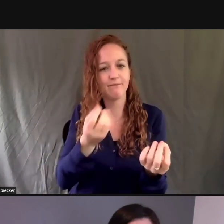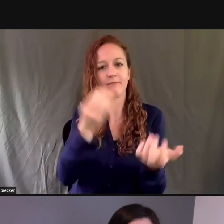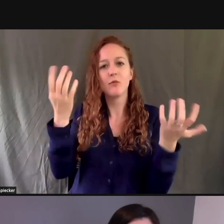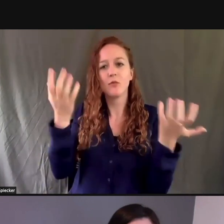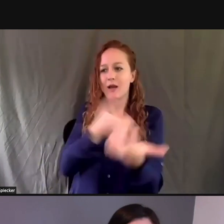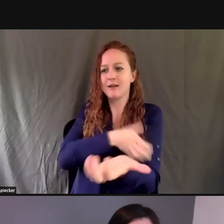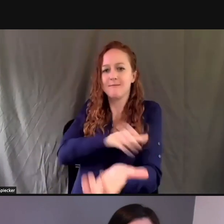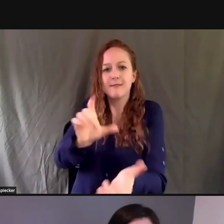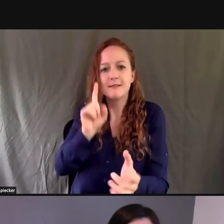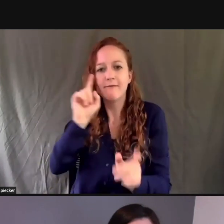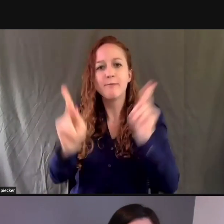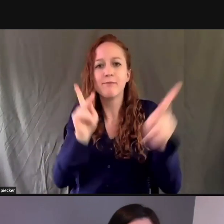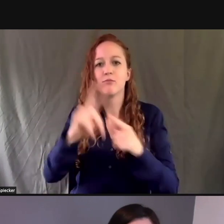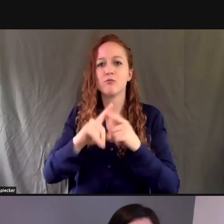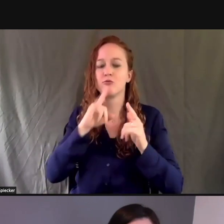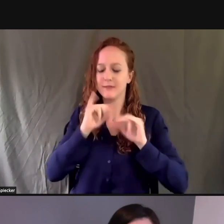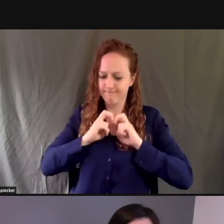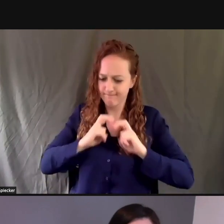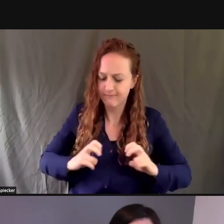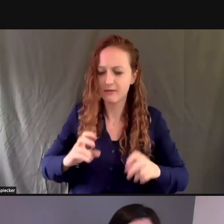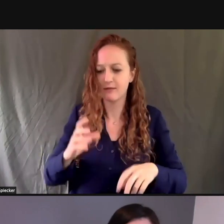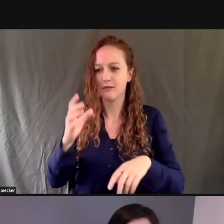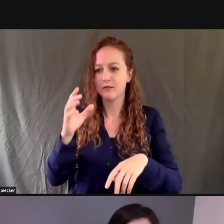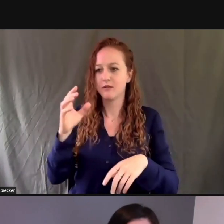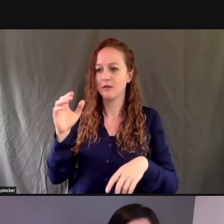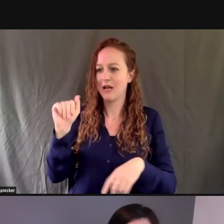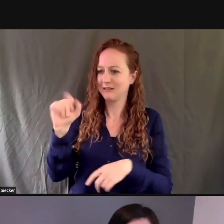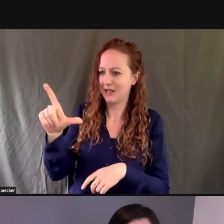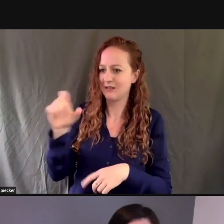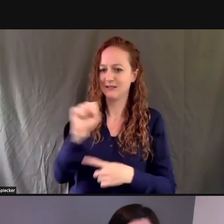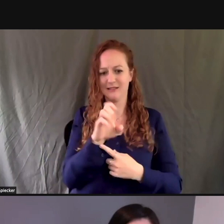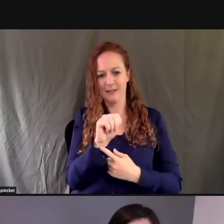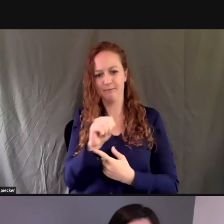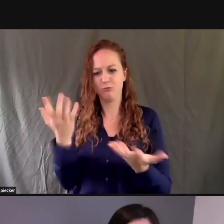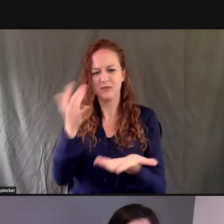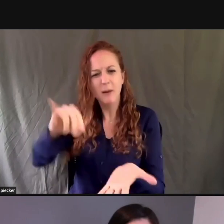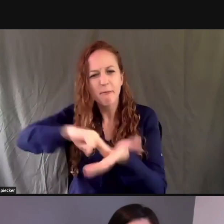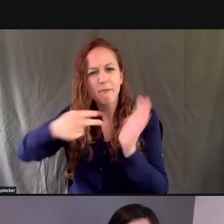field. So you can look here for a different STEMist network.